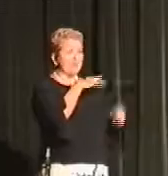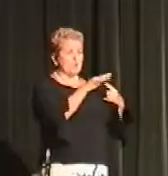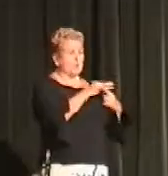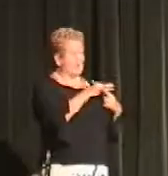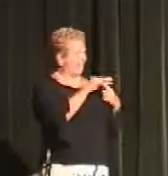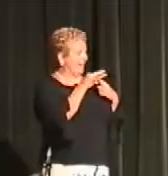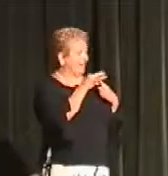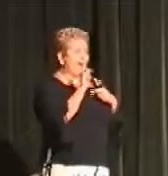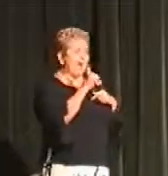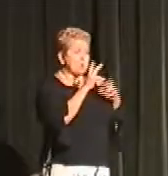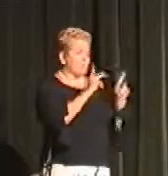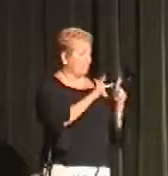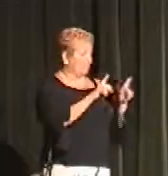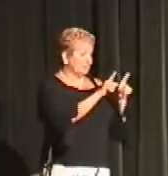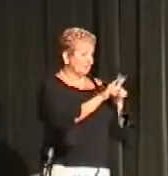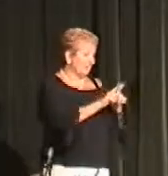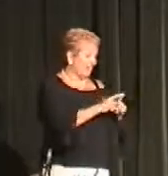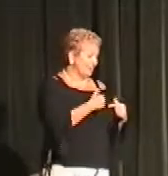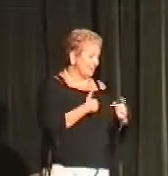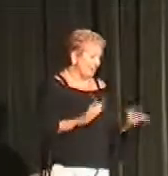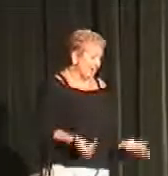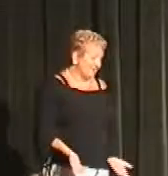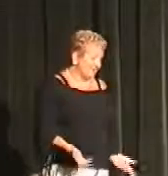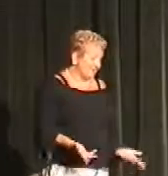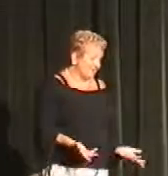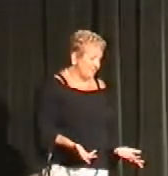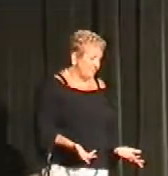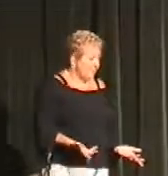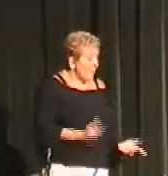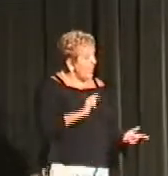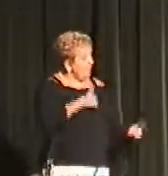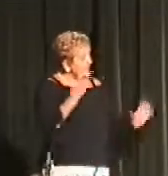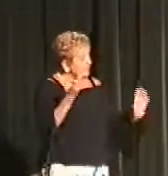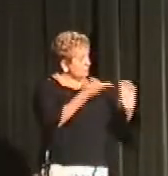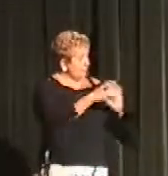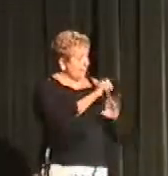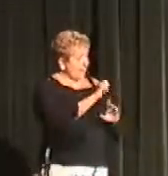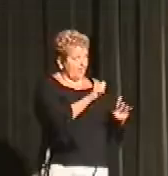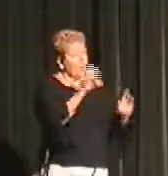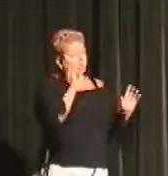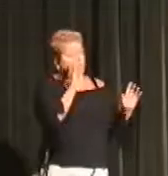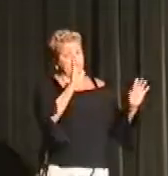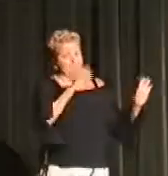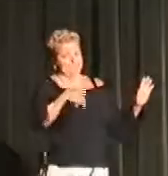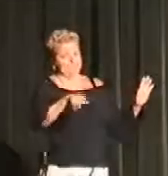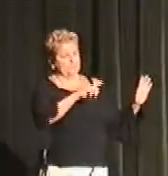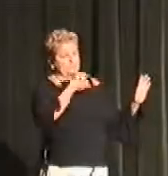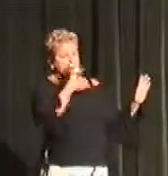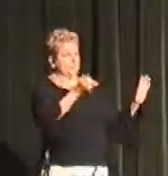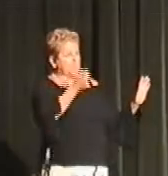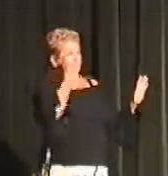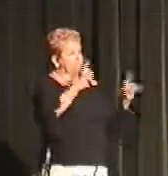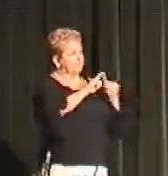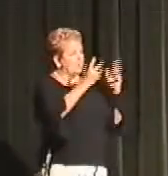when I came into the program of Alcoholics Anonymous, I know that this won't surprise you, but just in case, I'll go ahead and mention that I had a bad